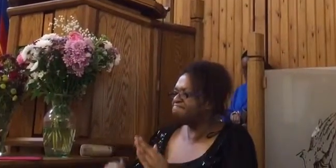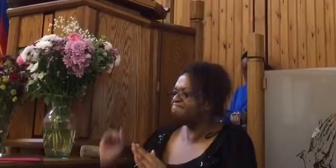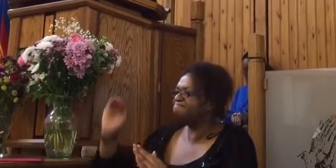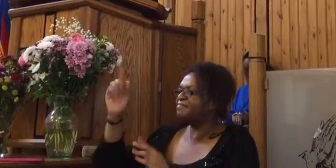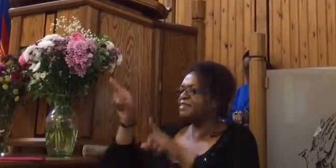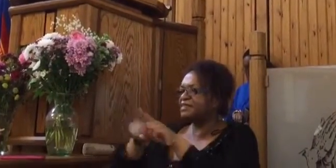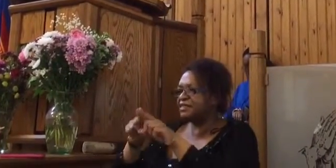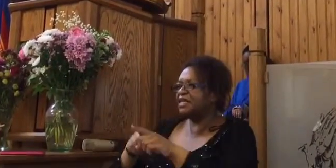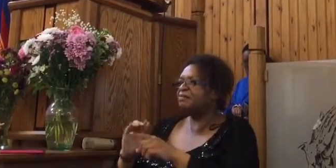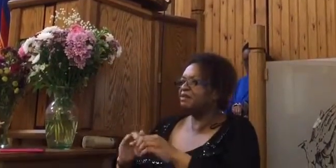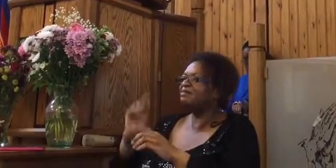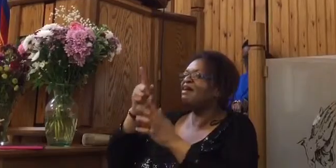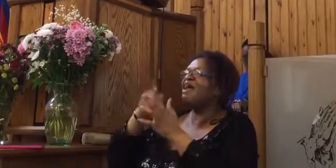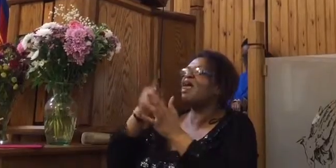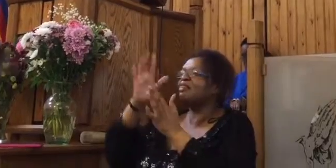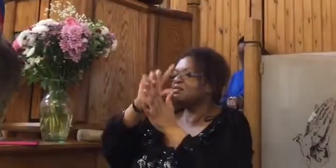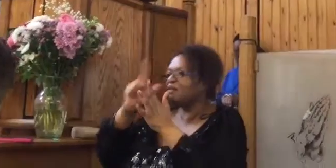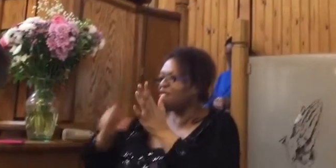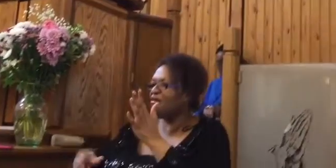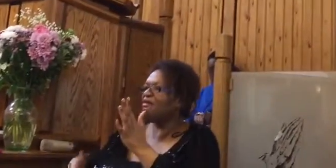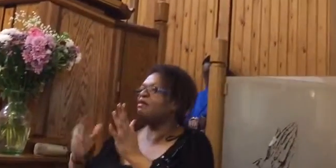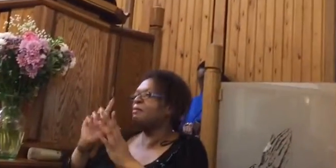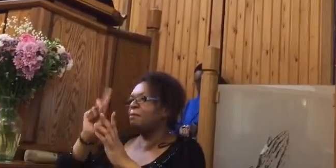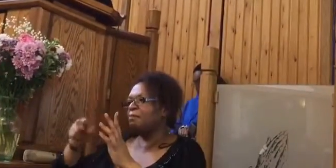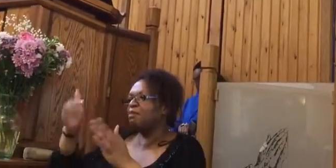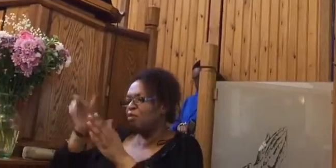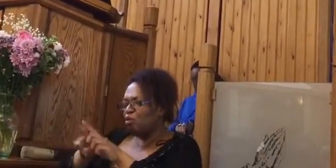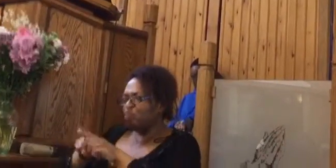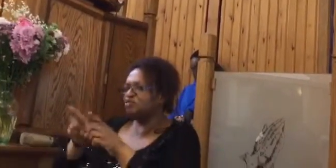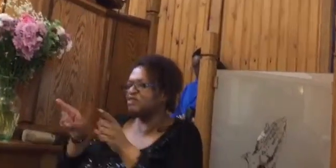in the book, Christian Service by Ellen White,